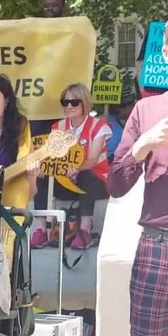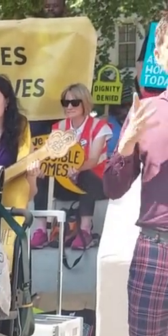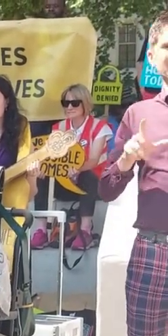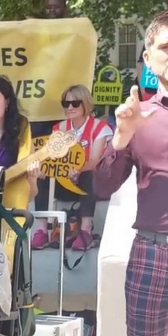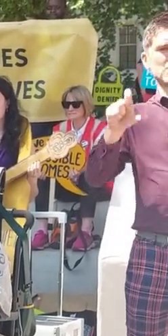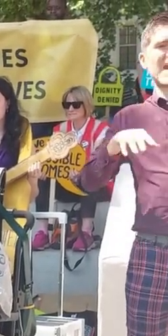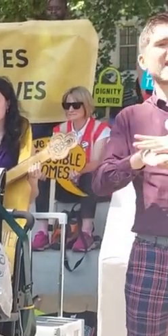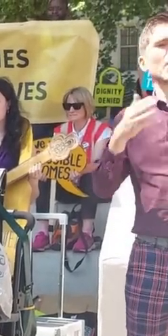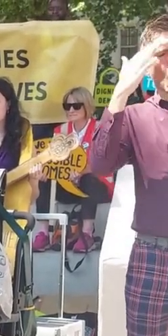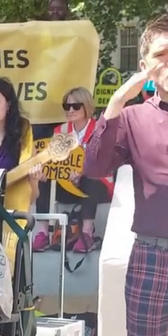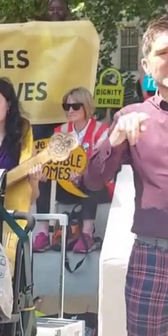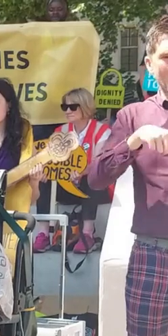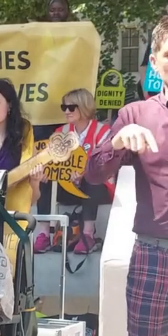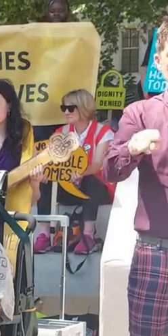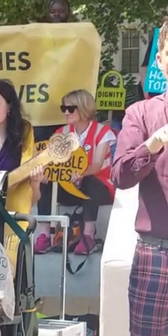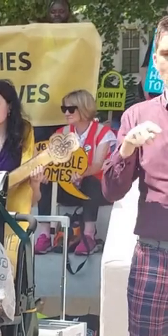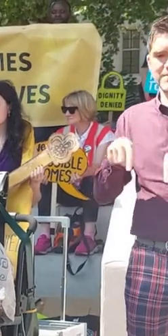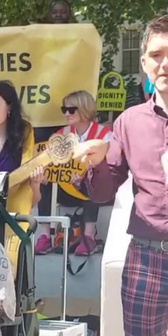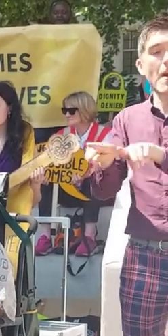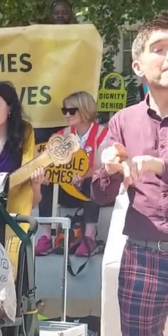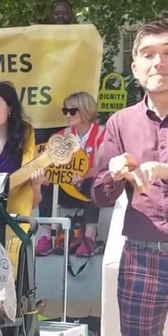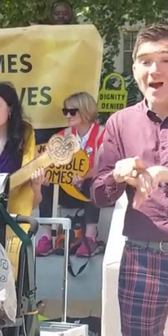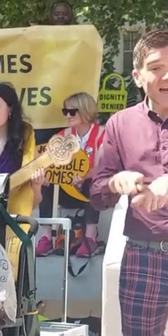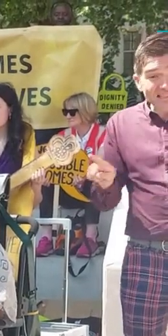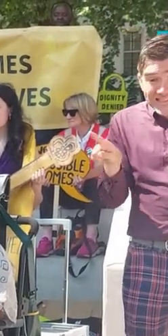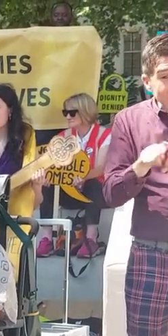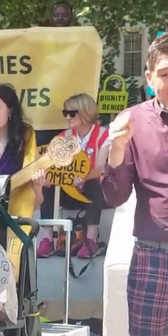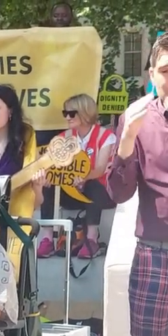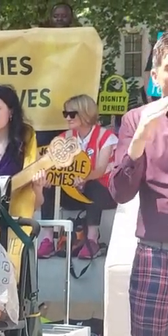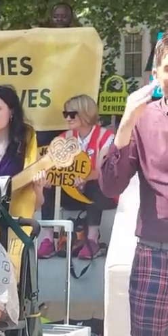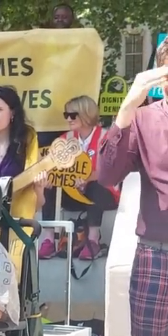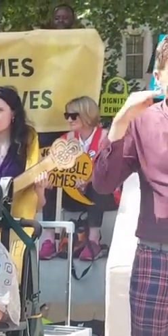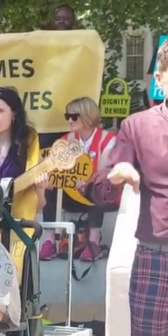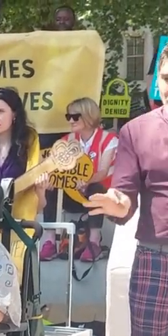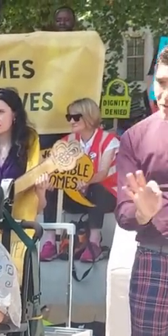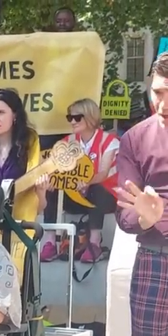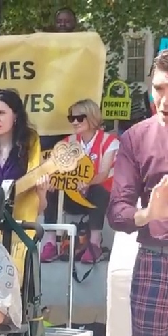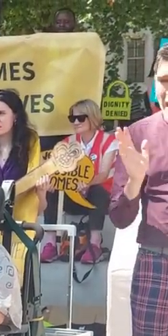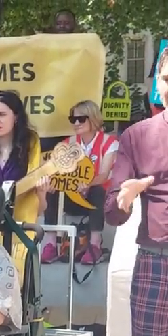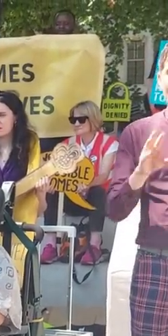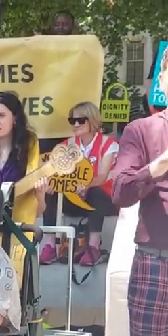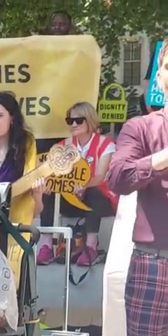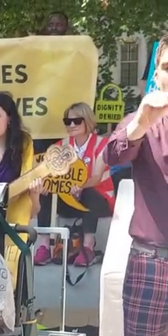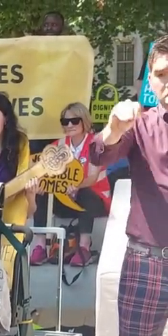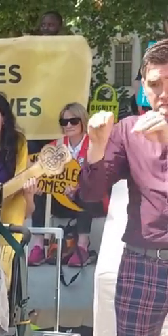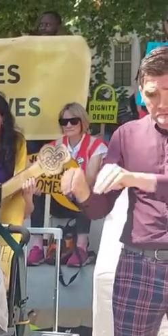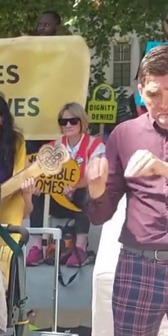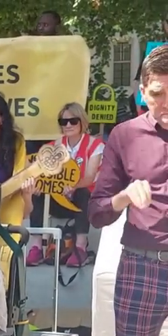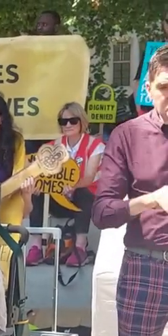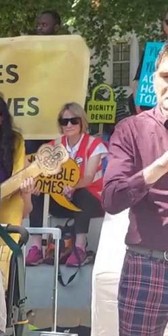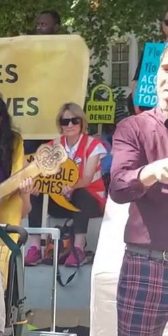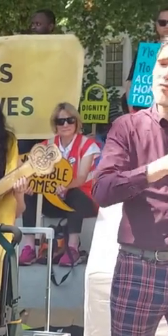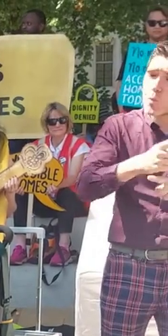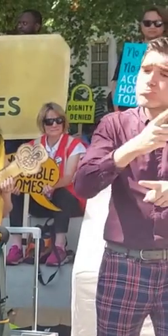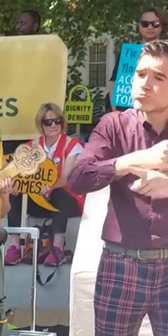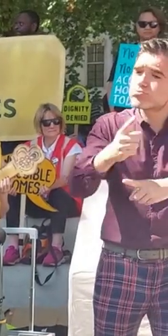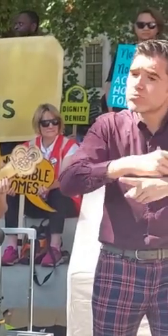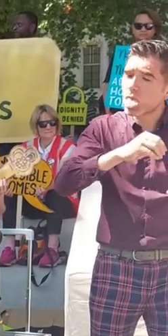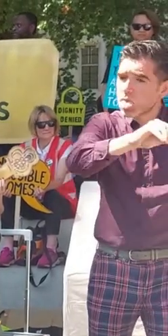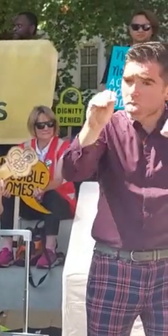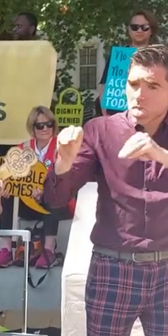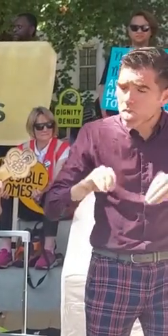in hotel rooms, and we couldn't even stay at the same hotel, so I was moved around constantly for weeks on end.